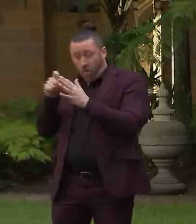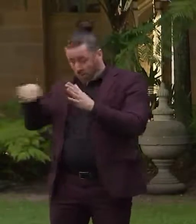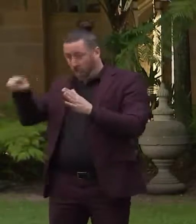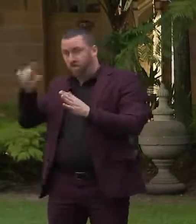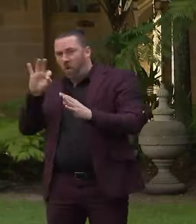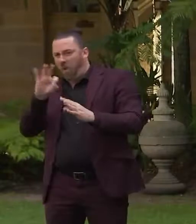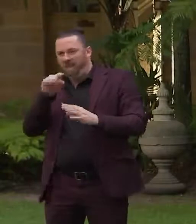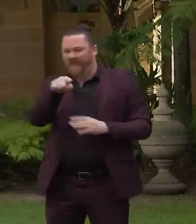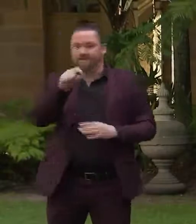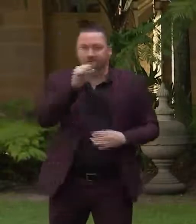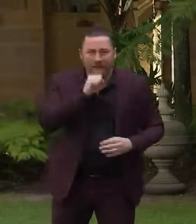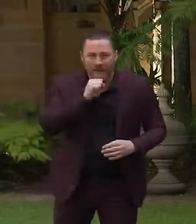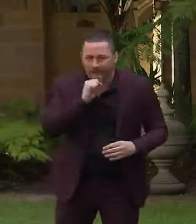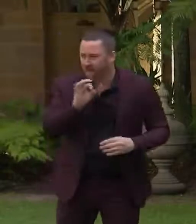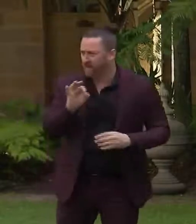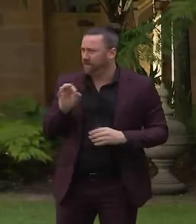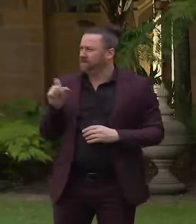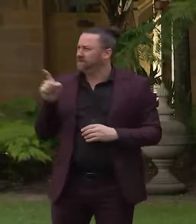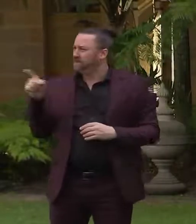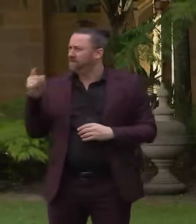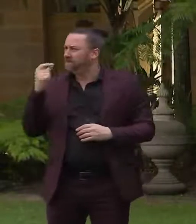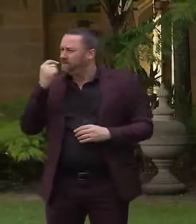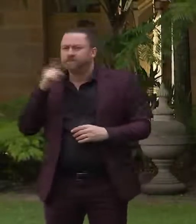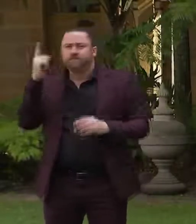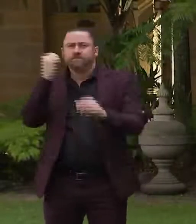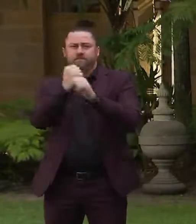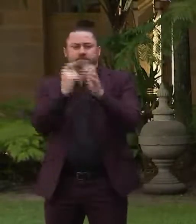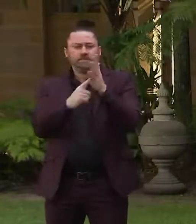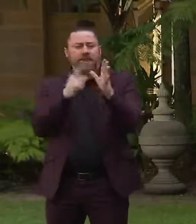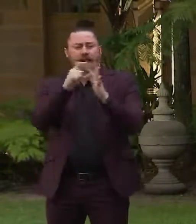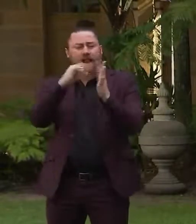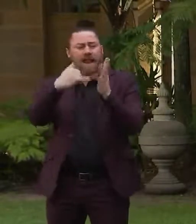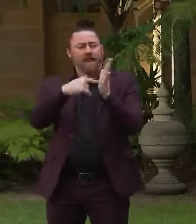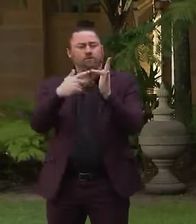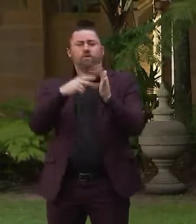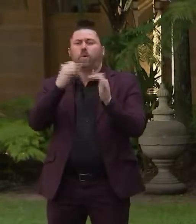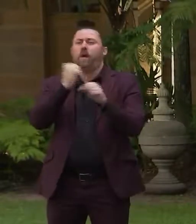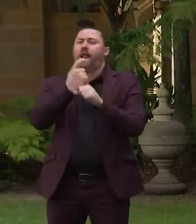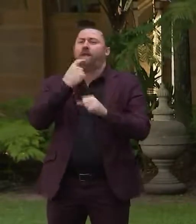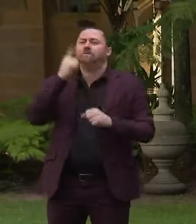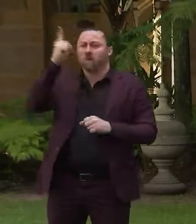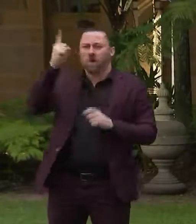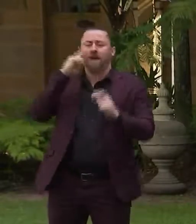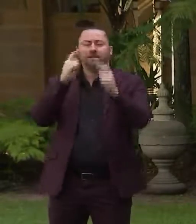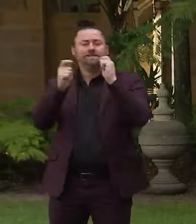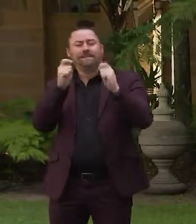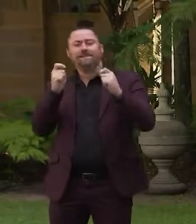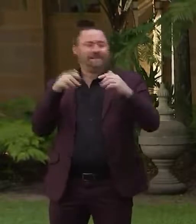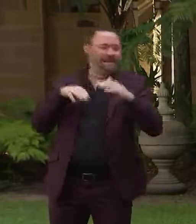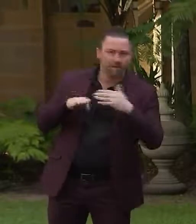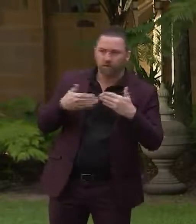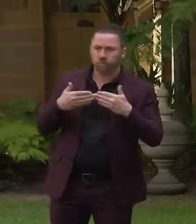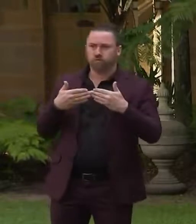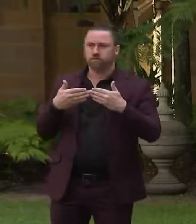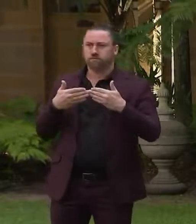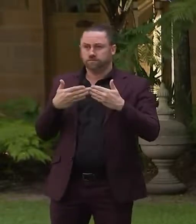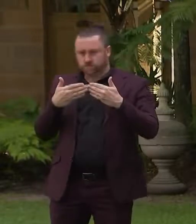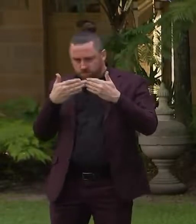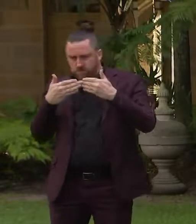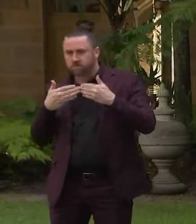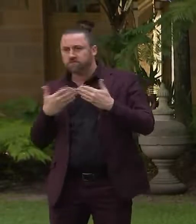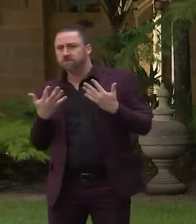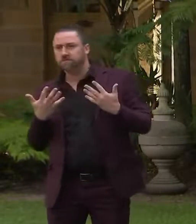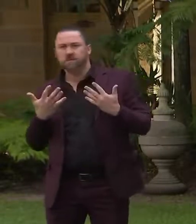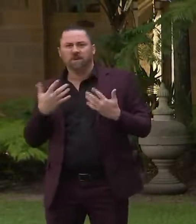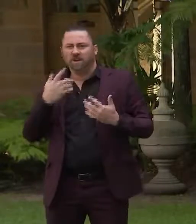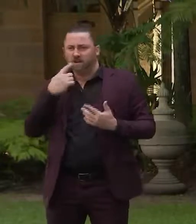Correct. Dr. Young, we've had some people in Gladstone, they went up to get a test, but the testing clinic was closed, so they were discouraged and told to come